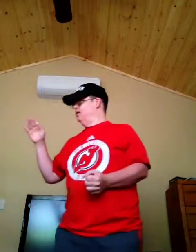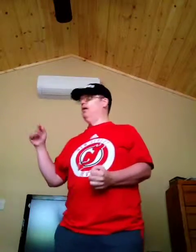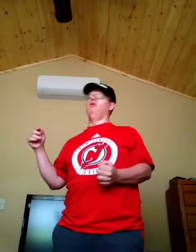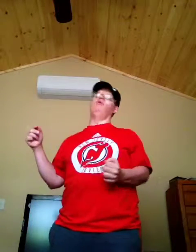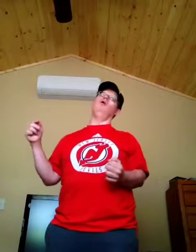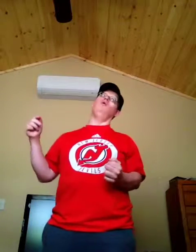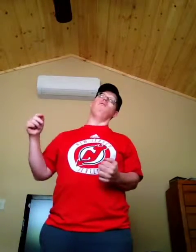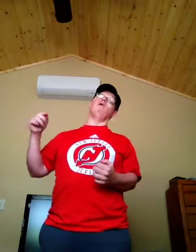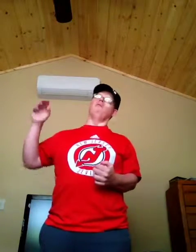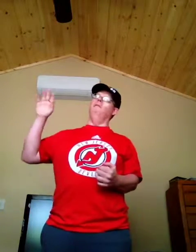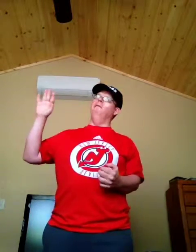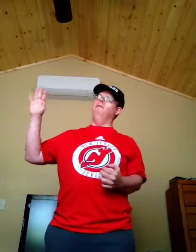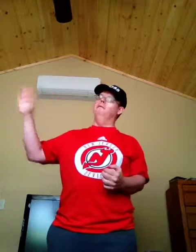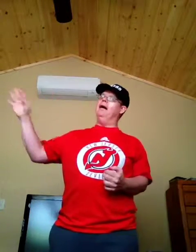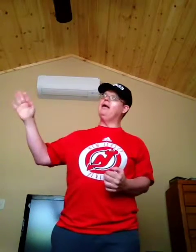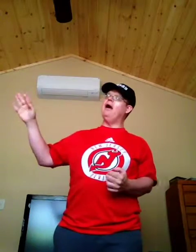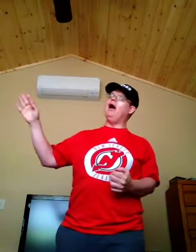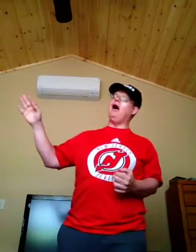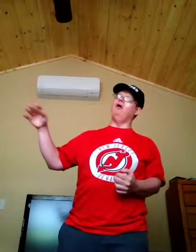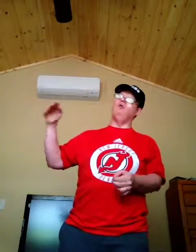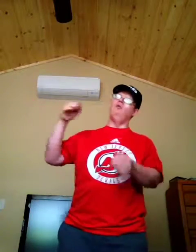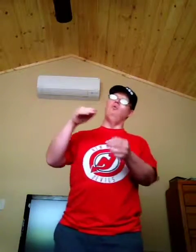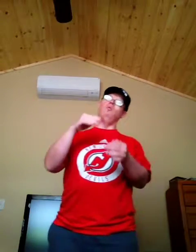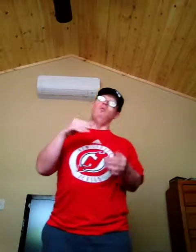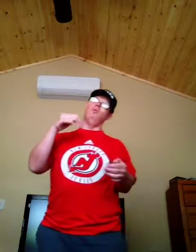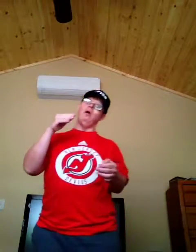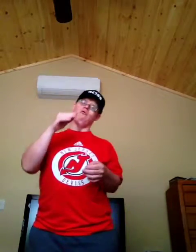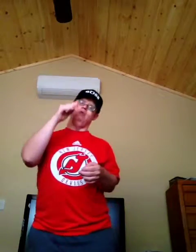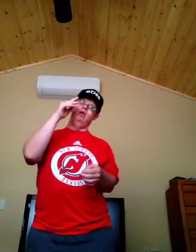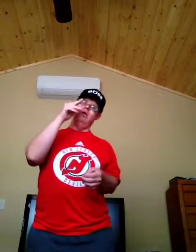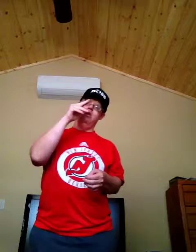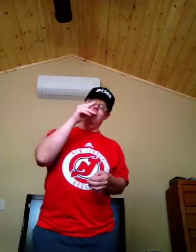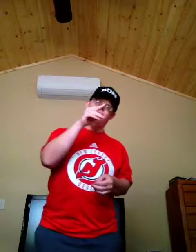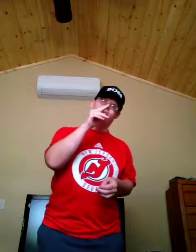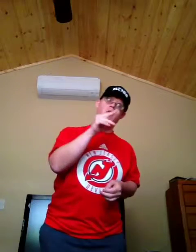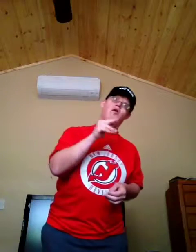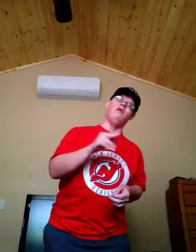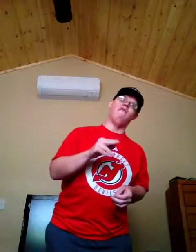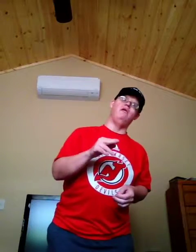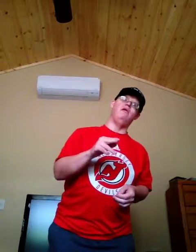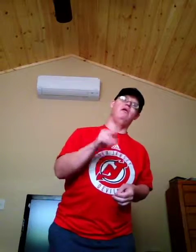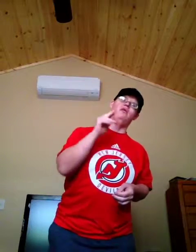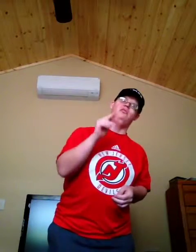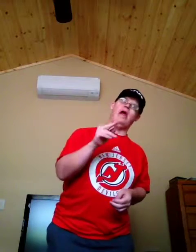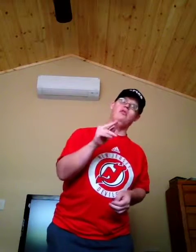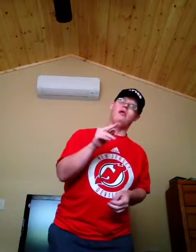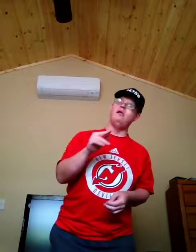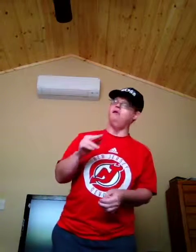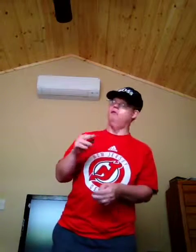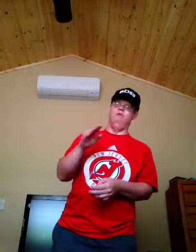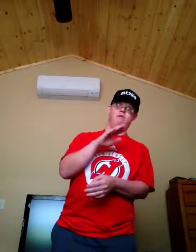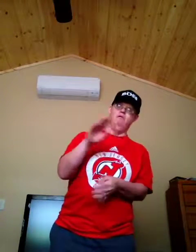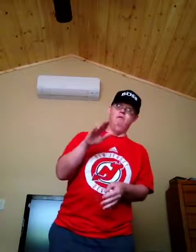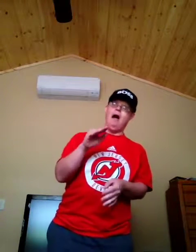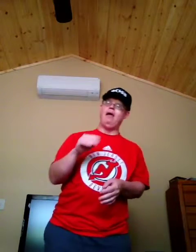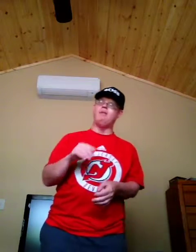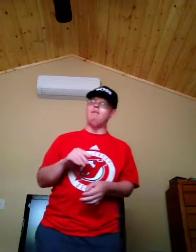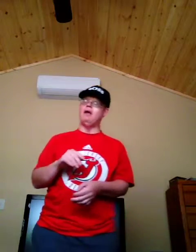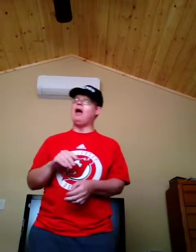Right, so, because my guy who wears number 27, Stanton, I like him a lot.